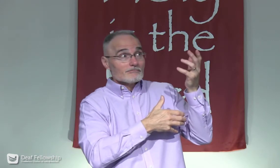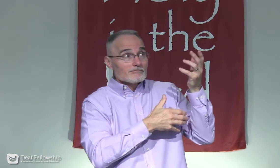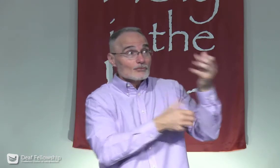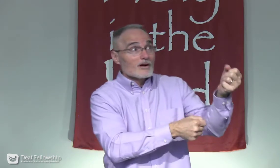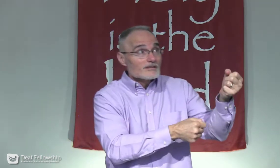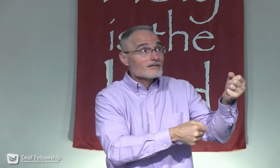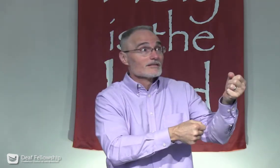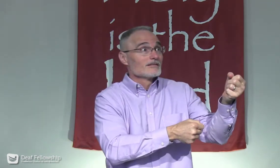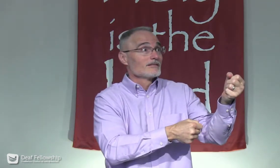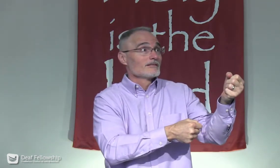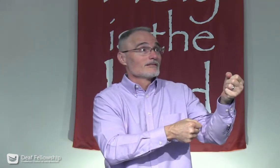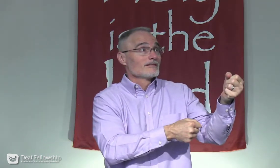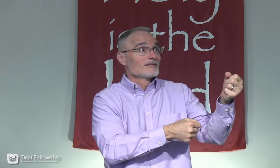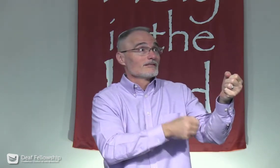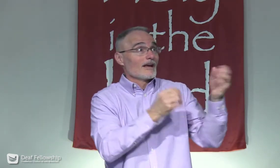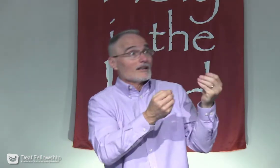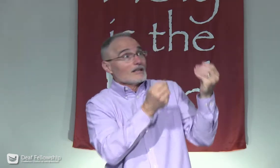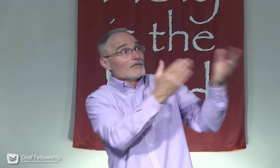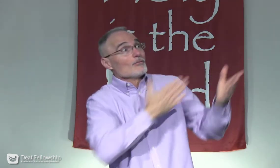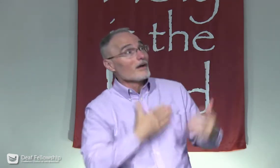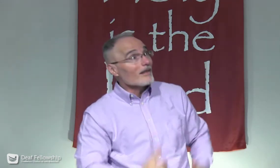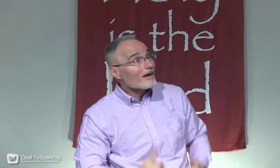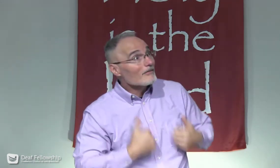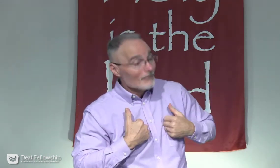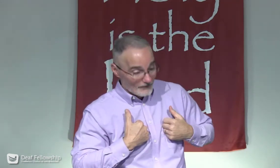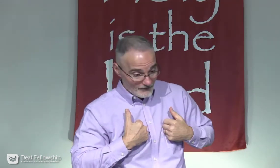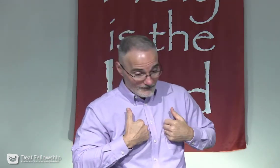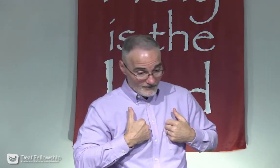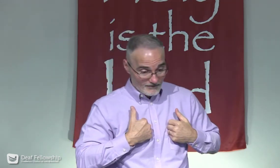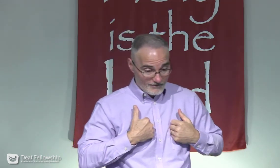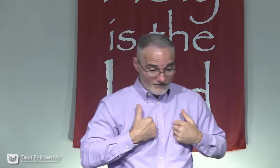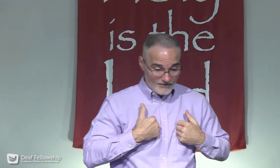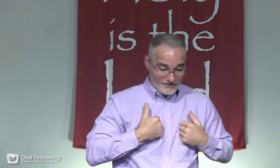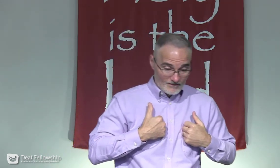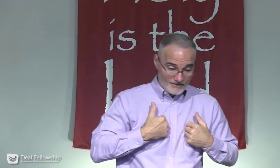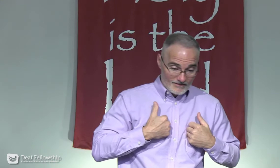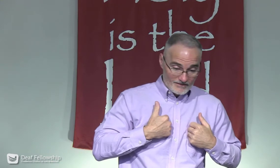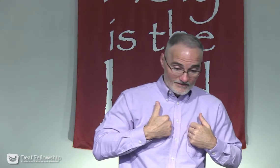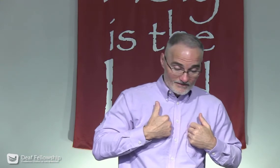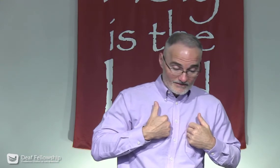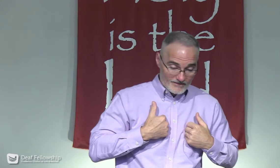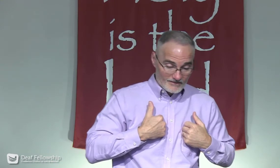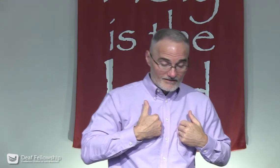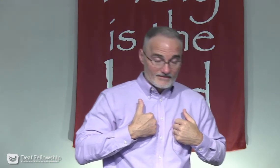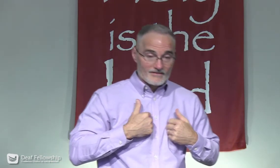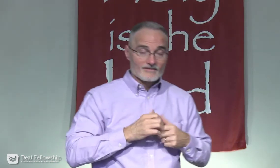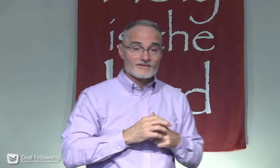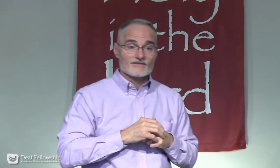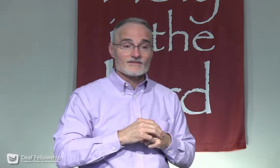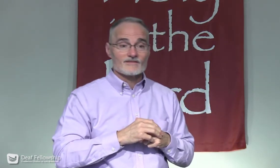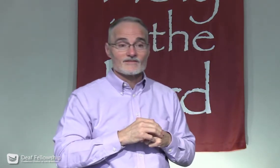except my trust. He's offering his life to Jesus.